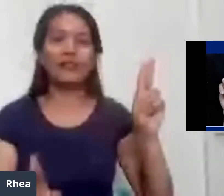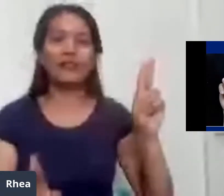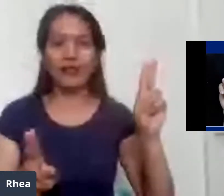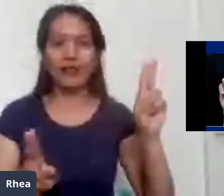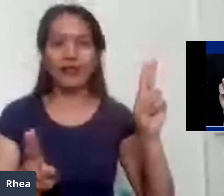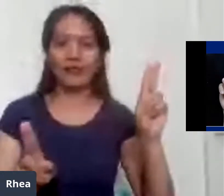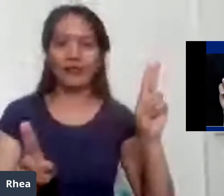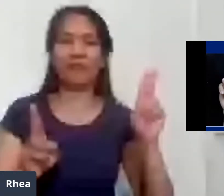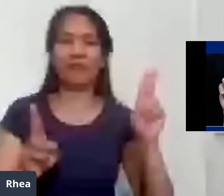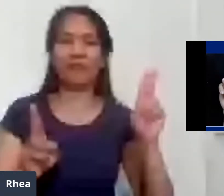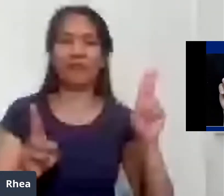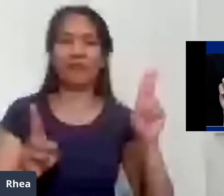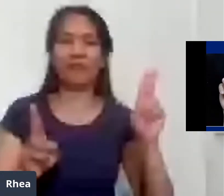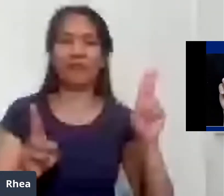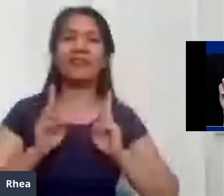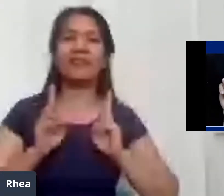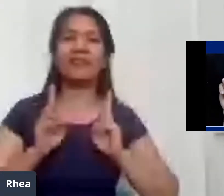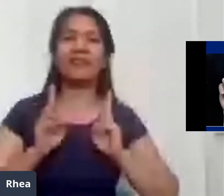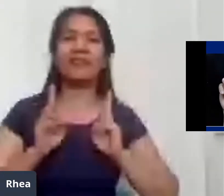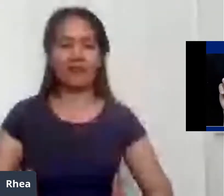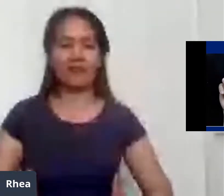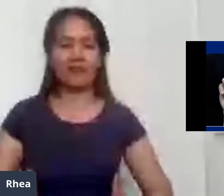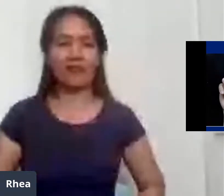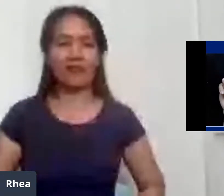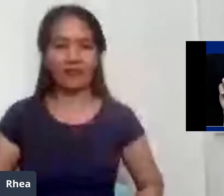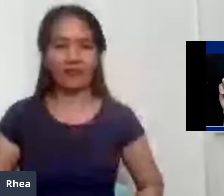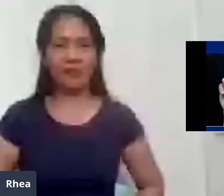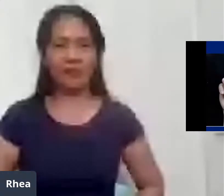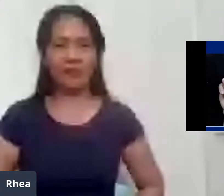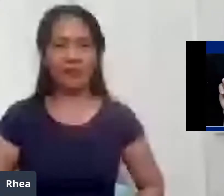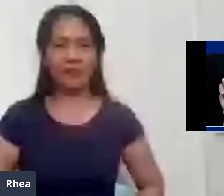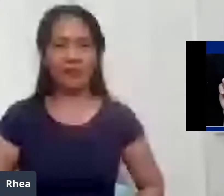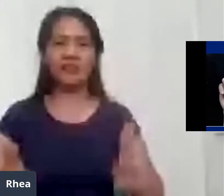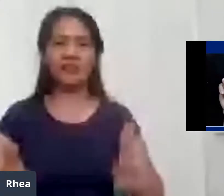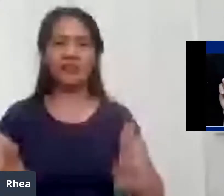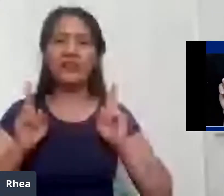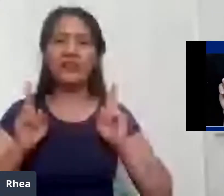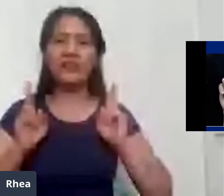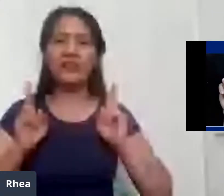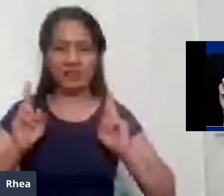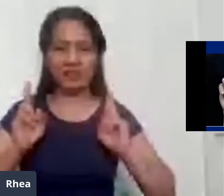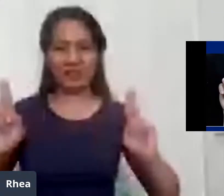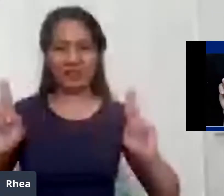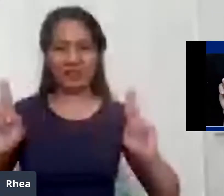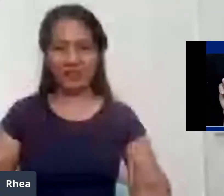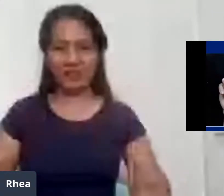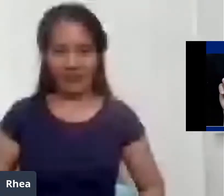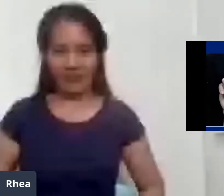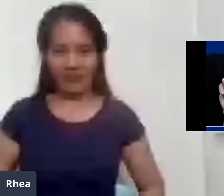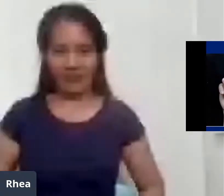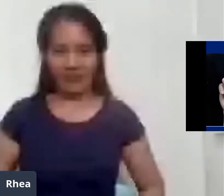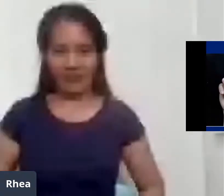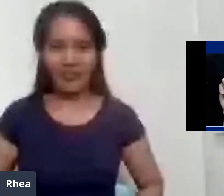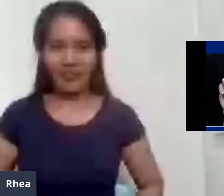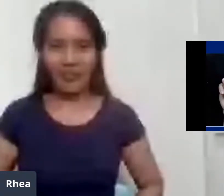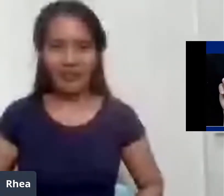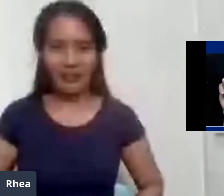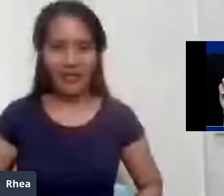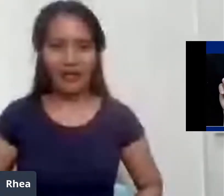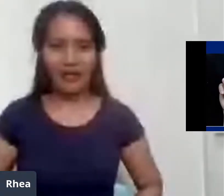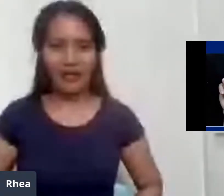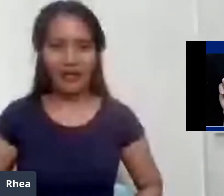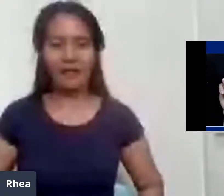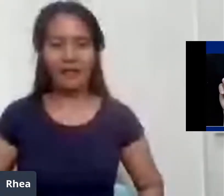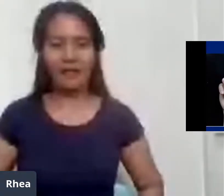word uniform. Men in uniform are considered heroes